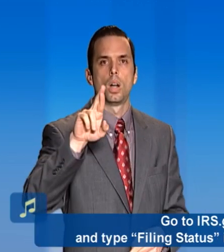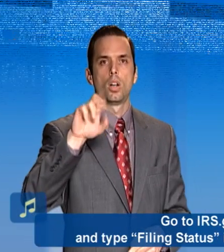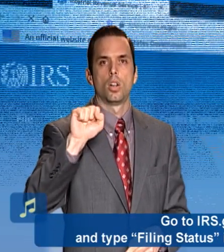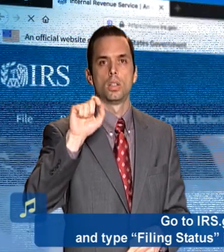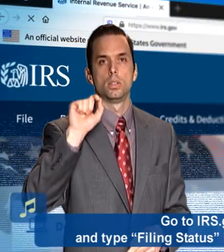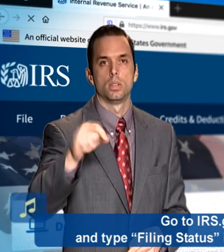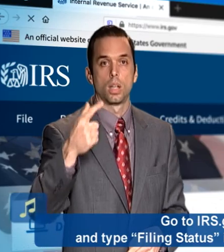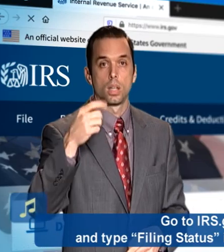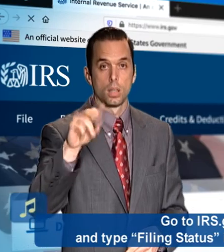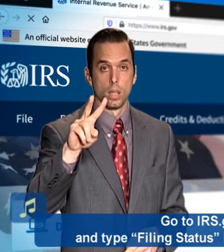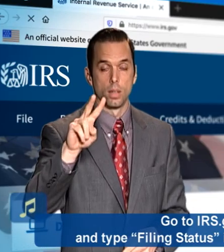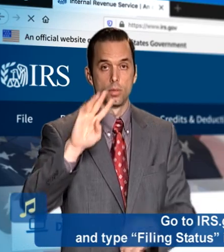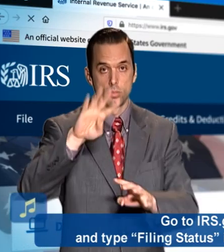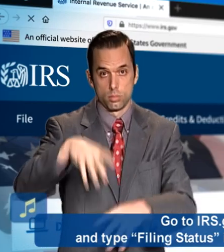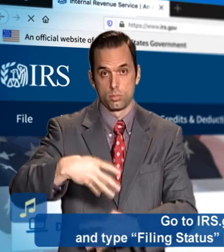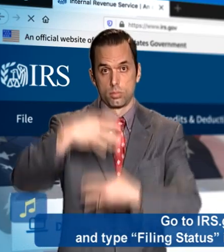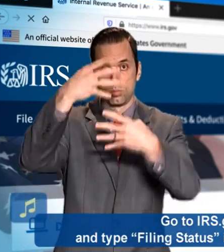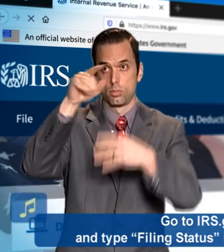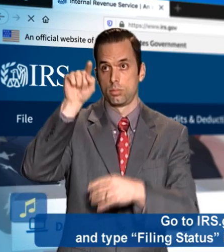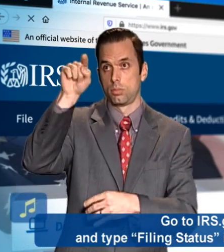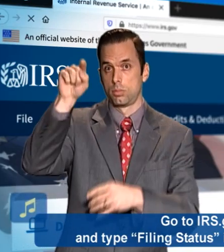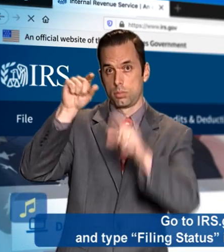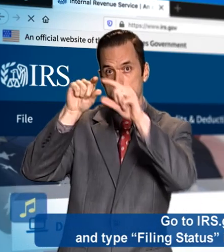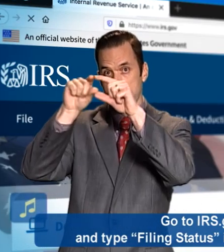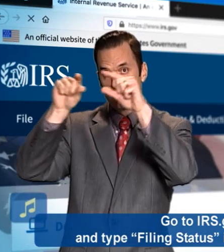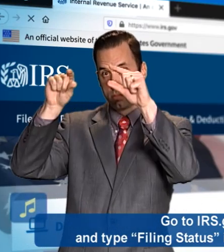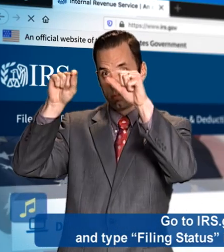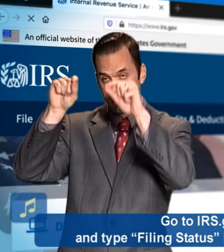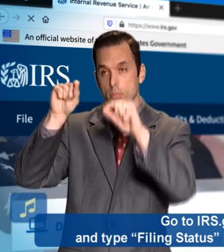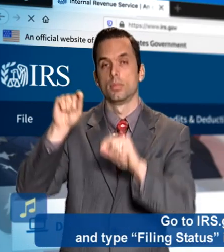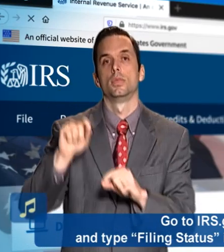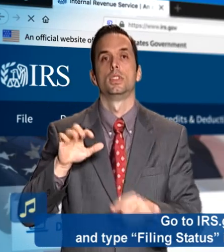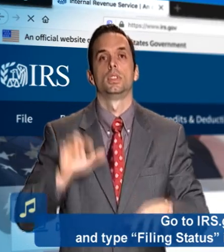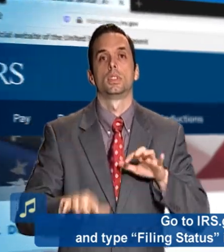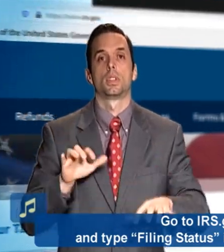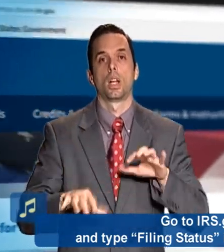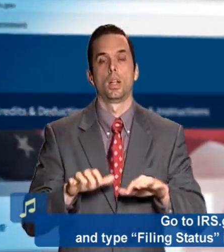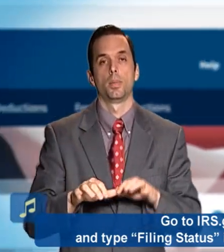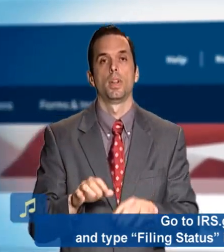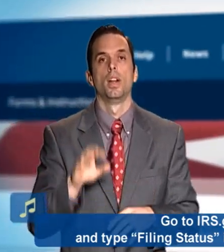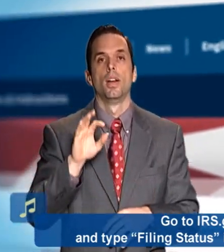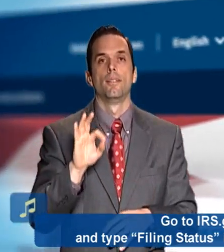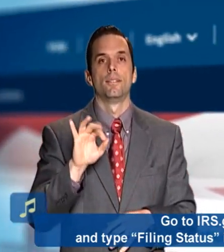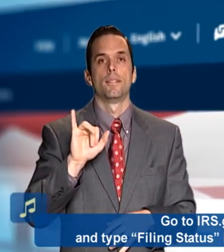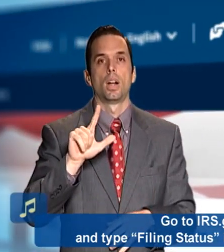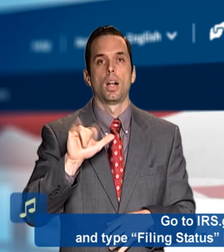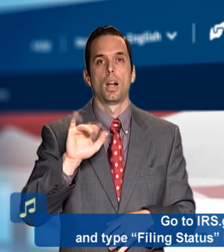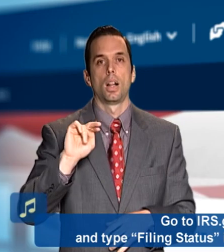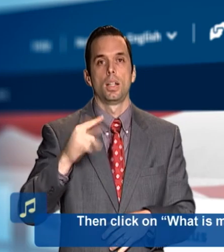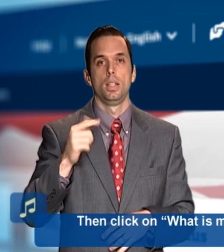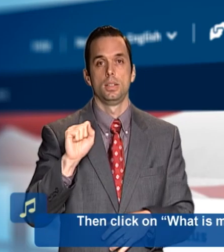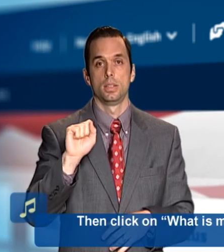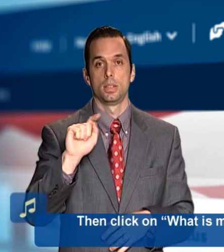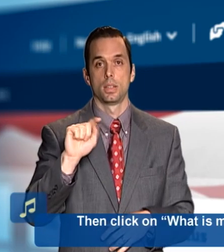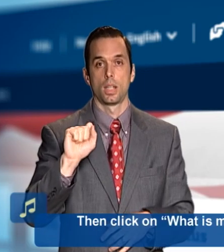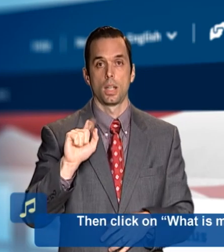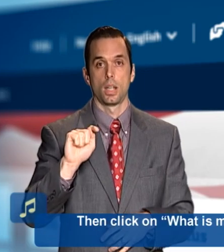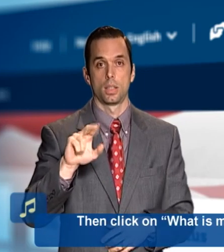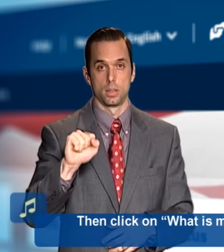Go to irs.gov and type filing status in the search box. Then click on